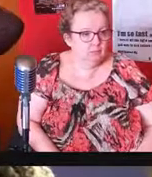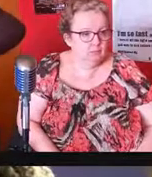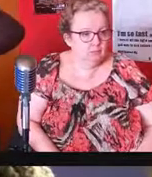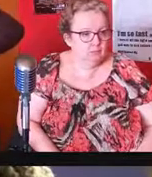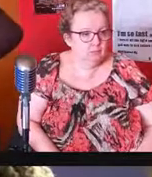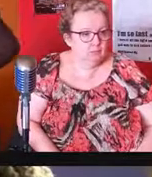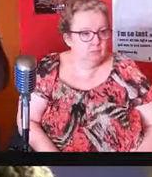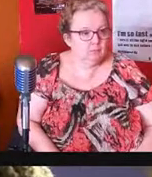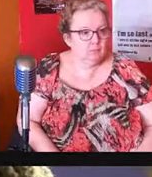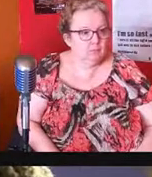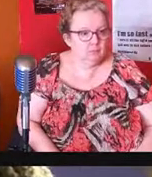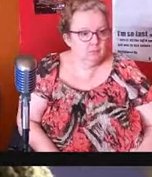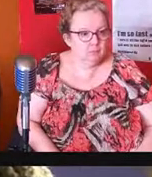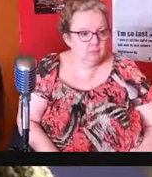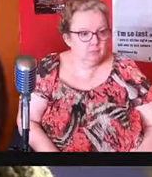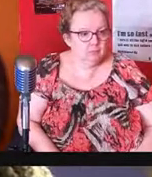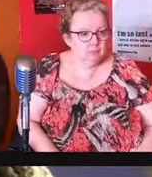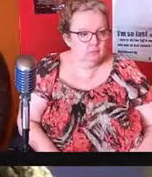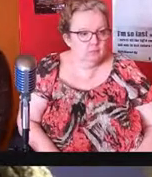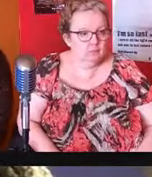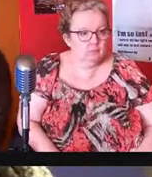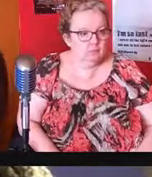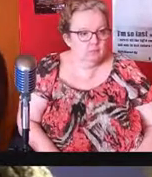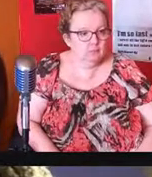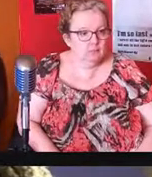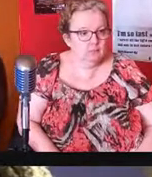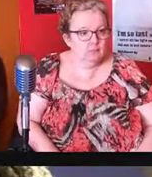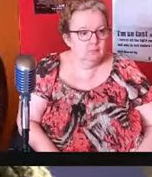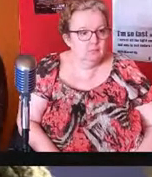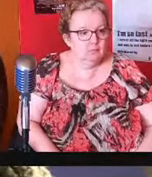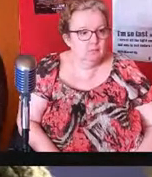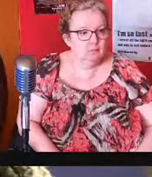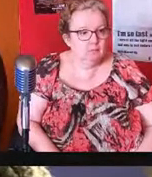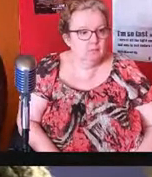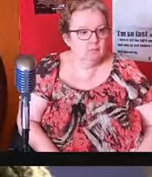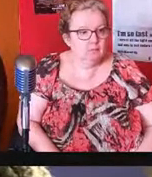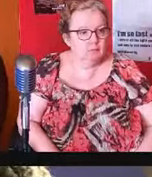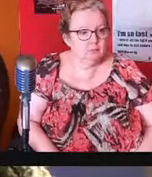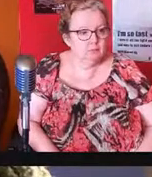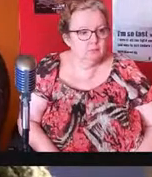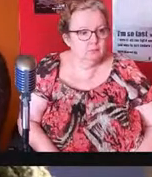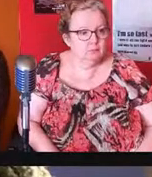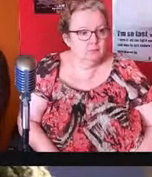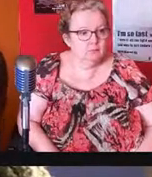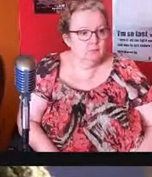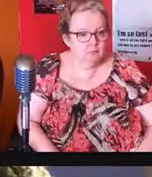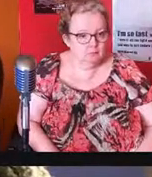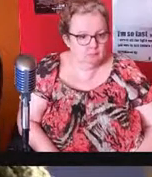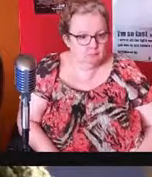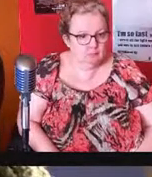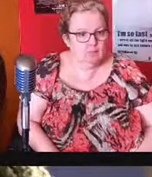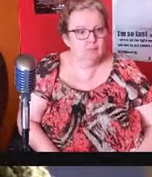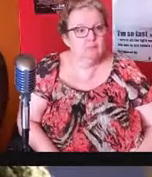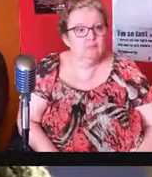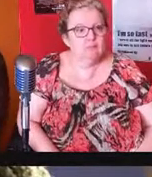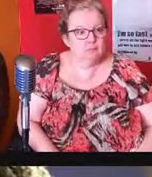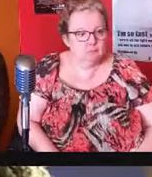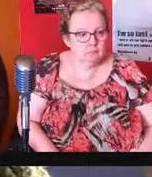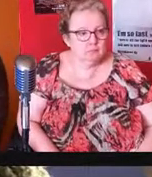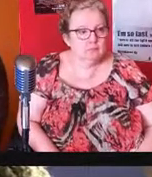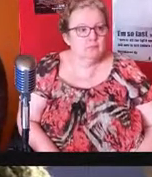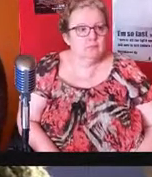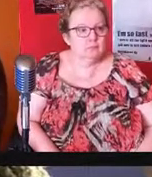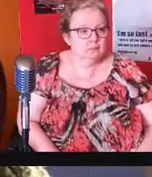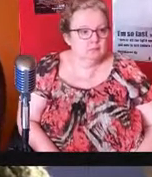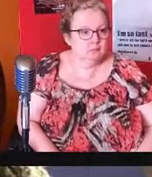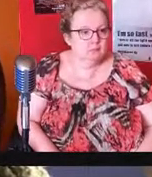the Color Girls play or choreopoem was written back in 1974, and then I did